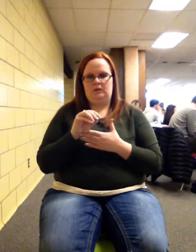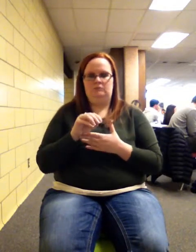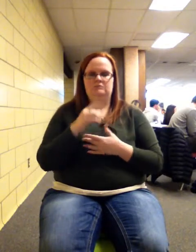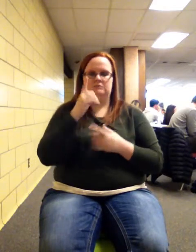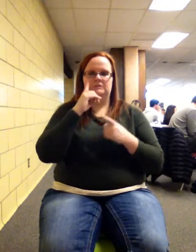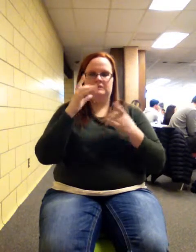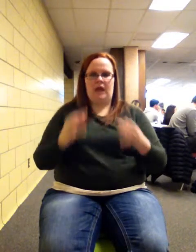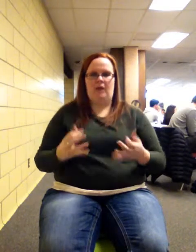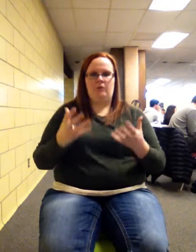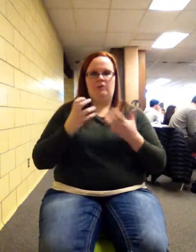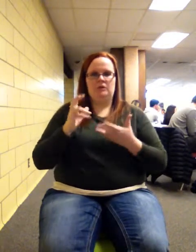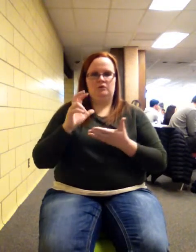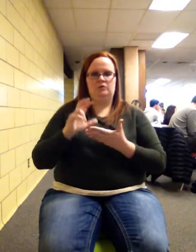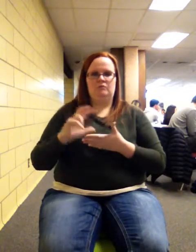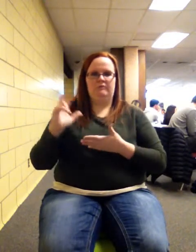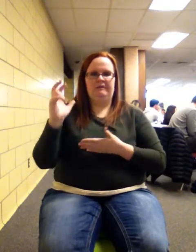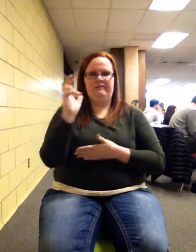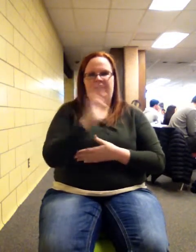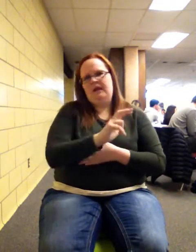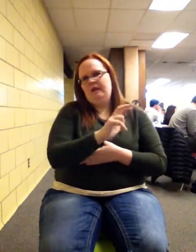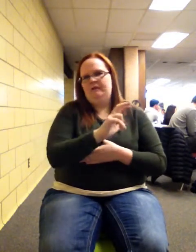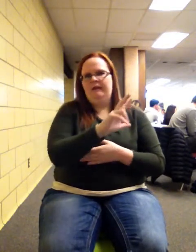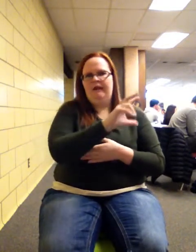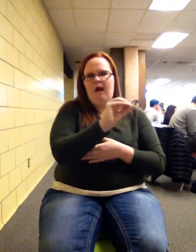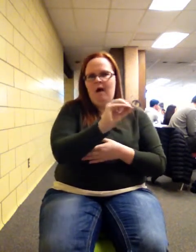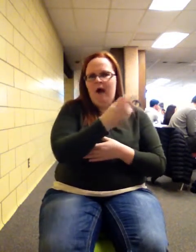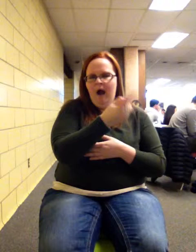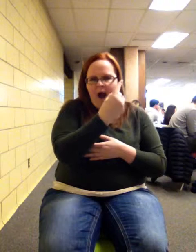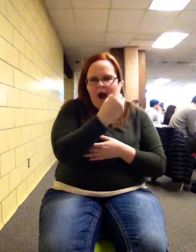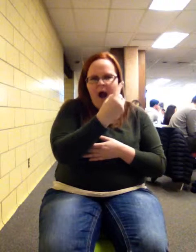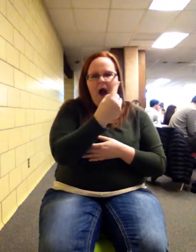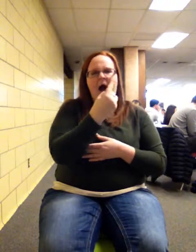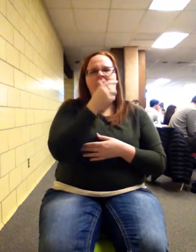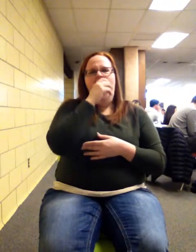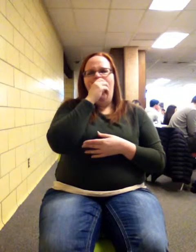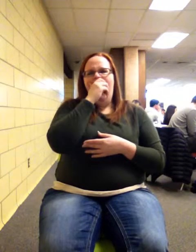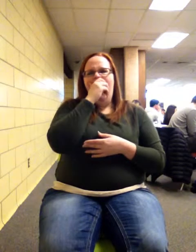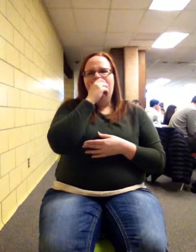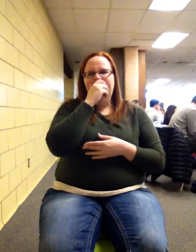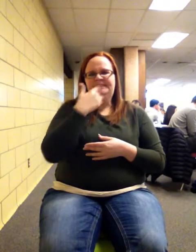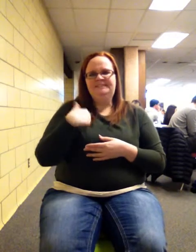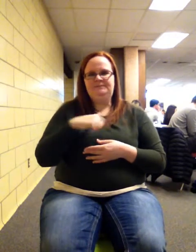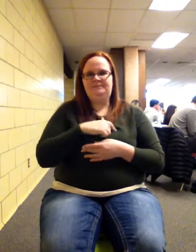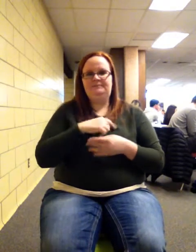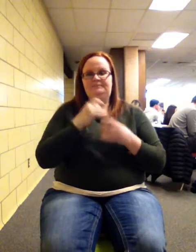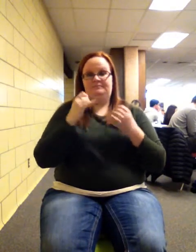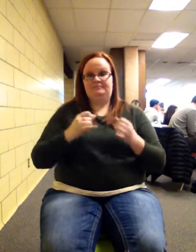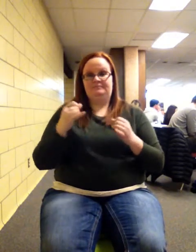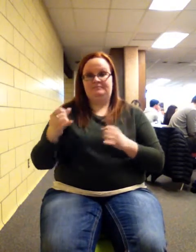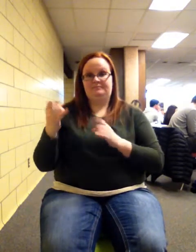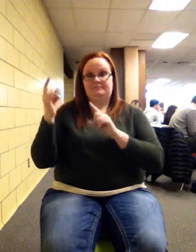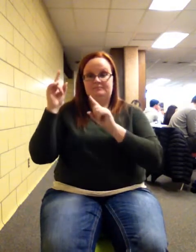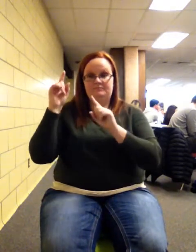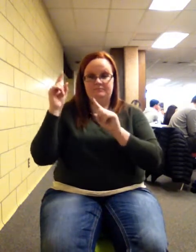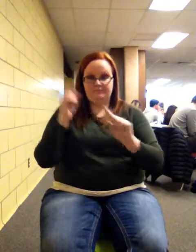And then we're going to each go out and take our money to company number one. In exchange, then we all become